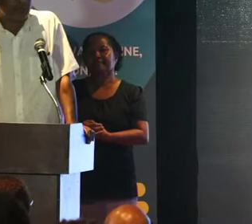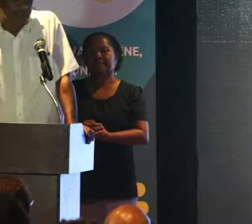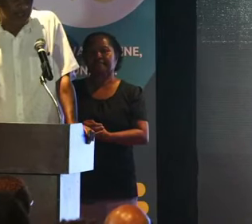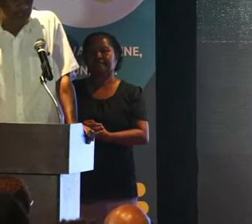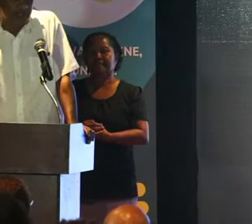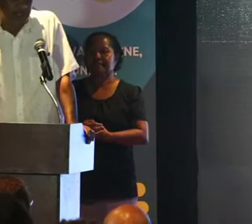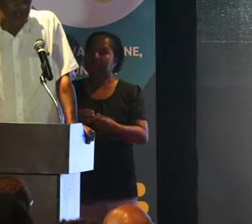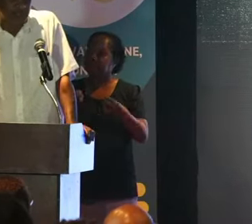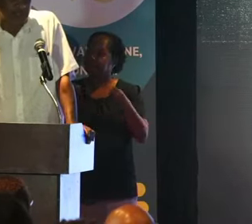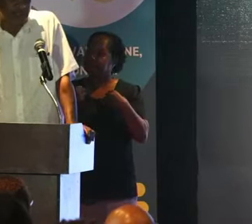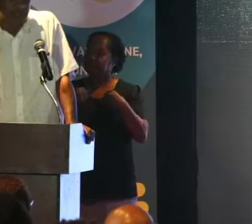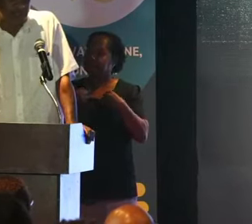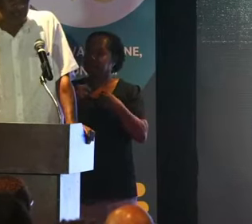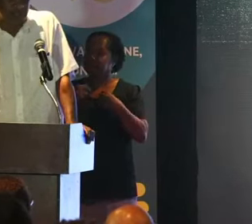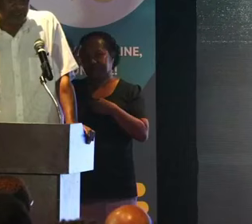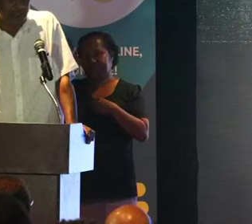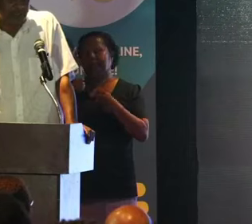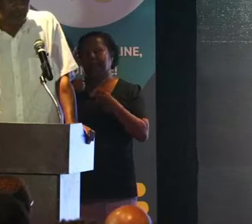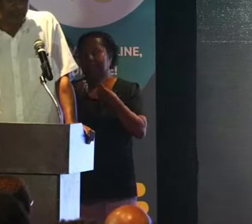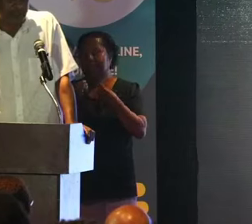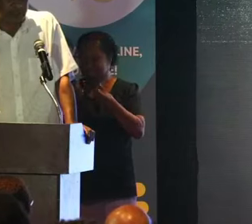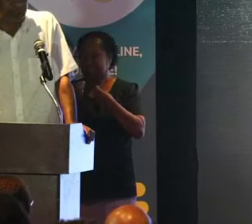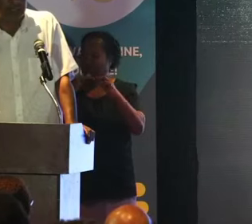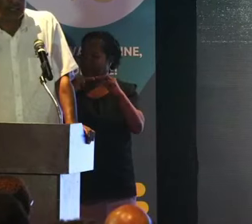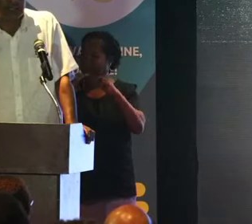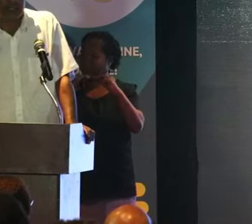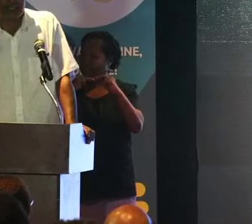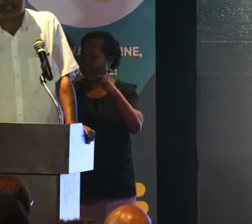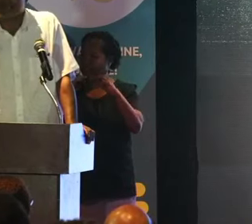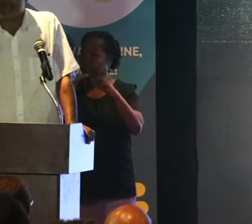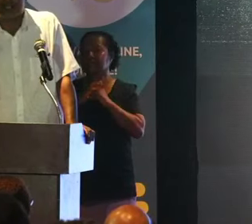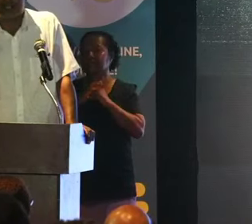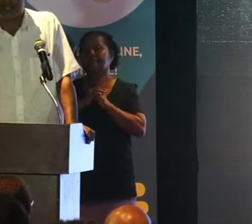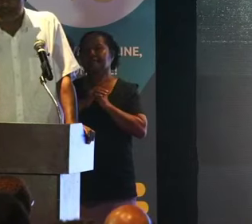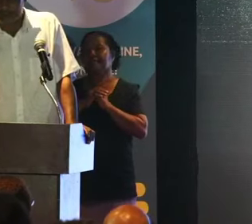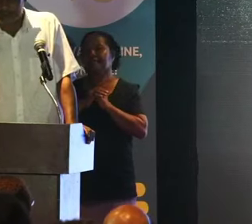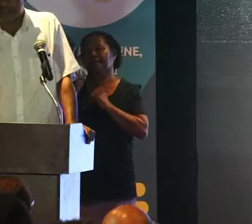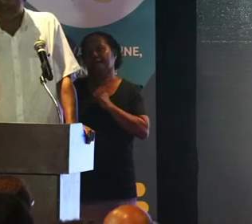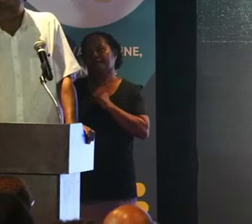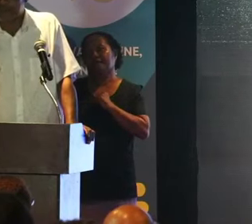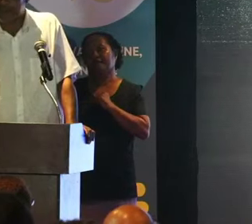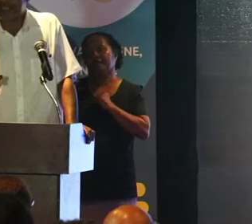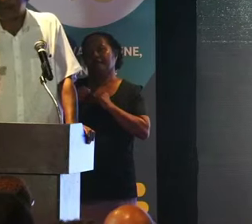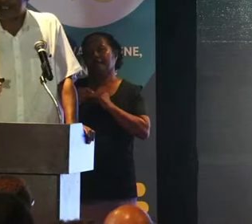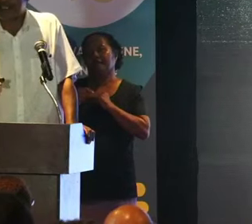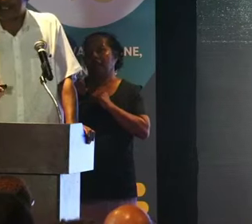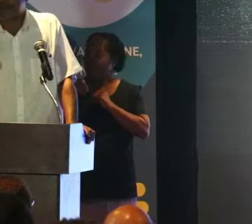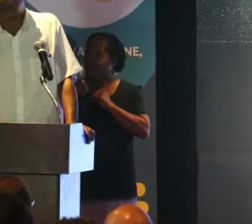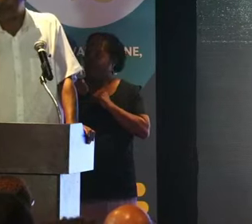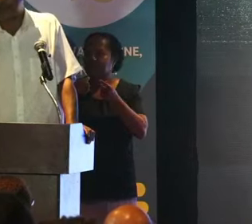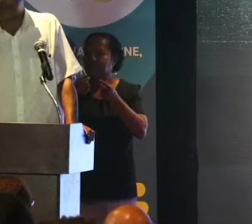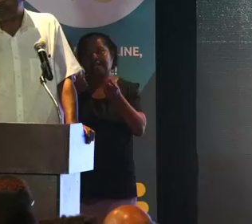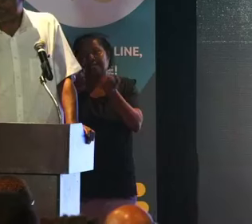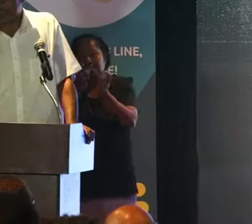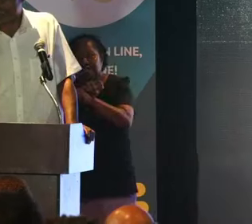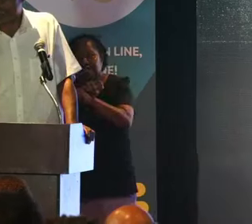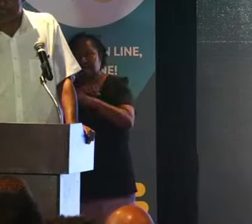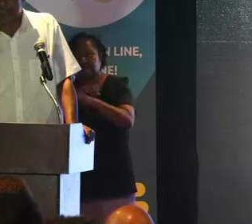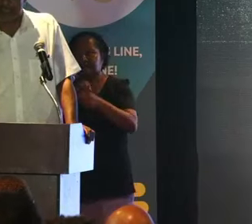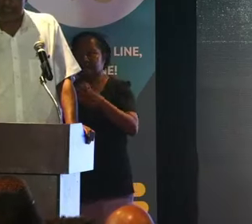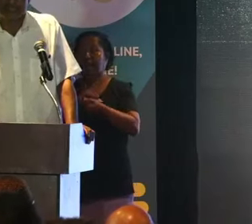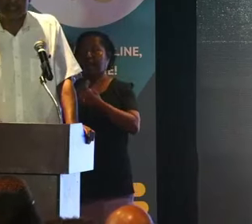A business name is easier to manage. And you can later on, you can convert that business name to a